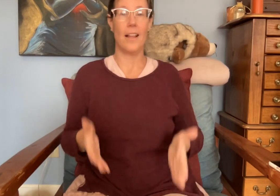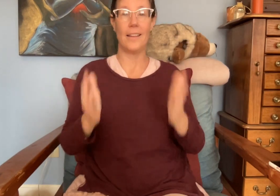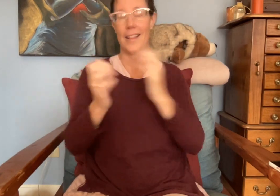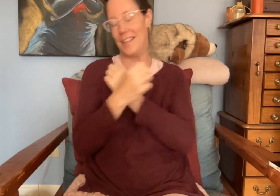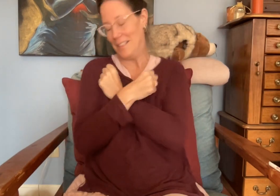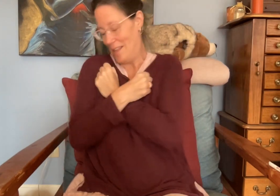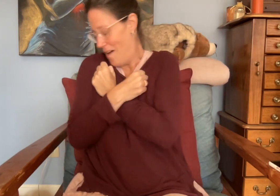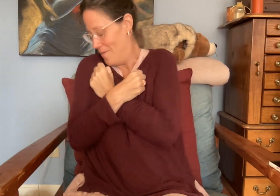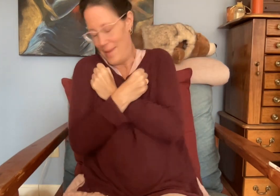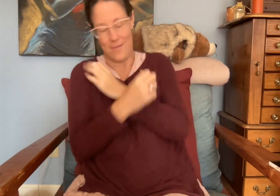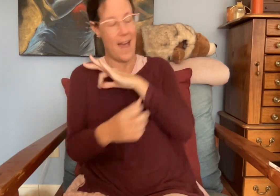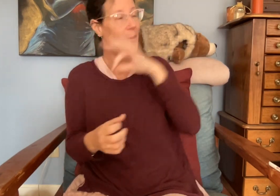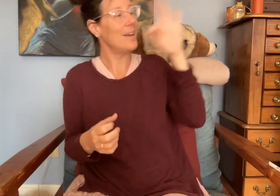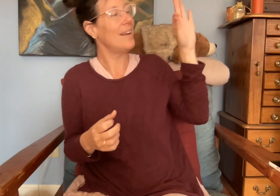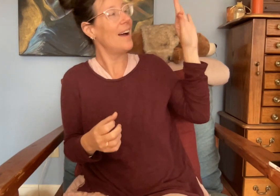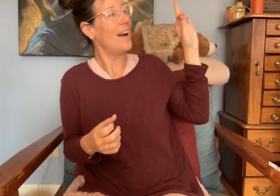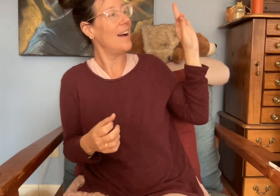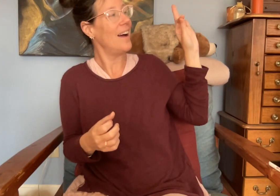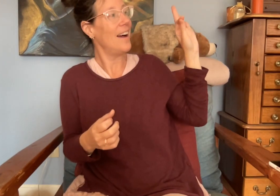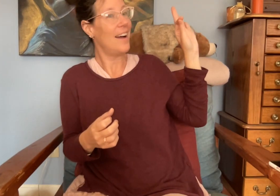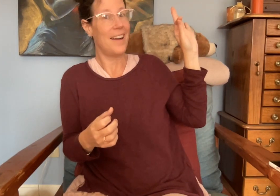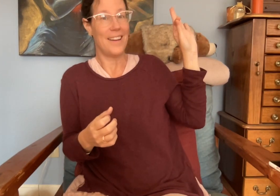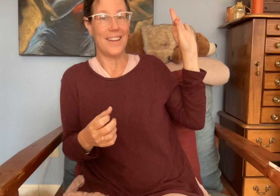Let this love be found.